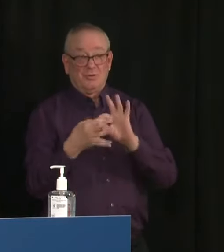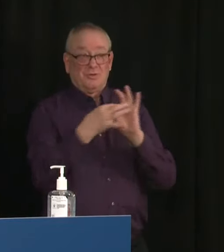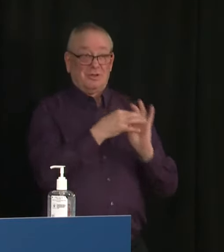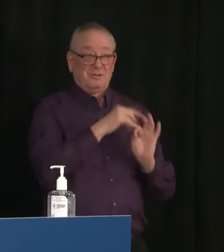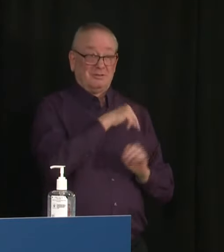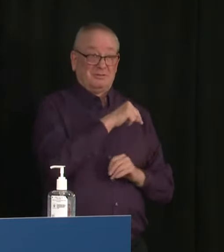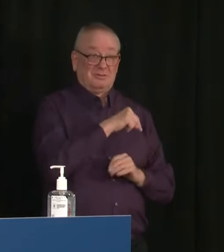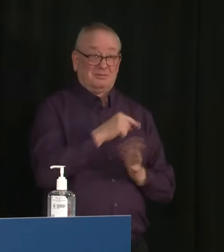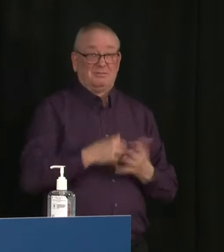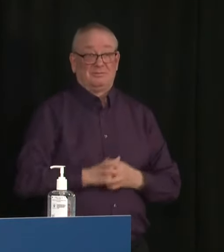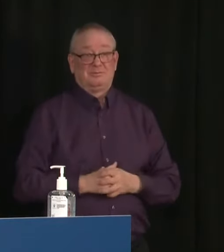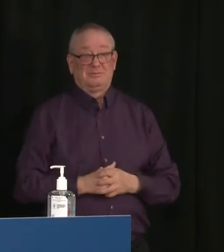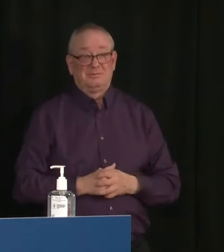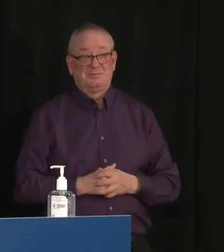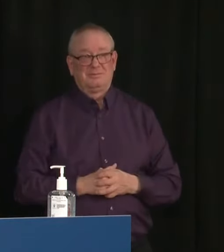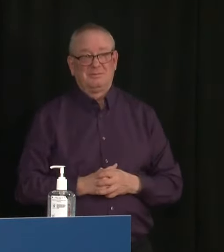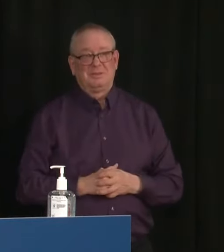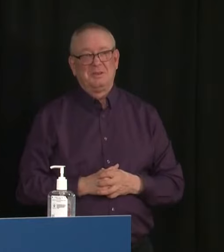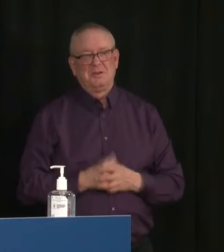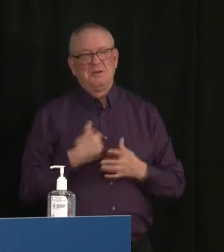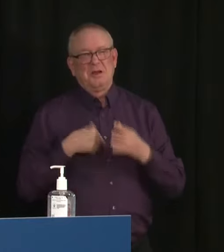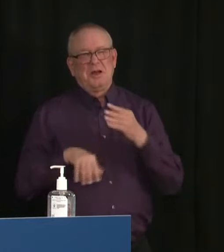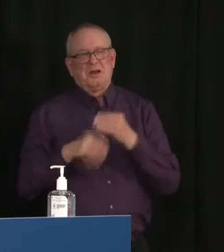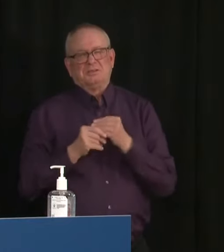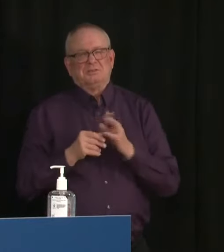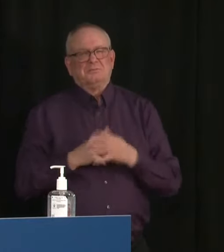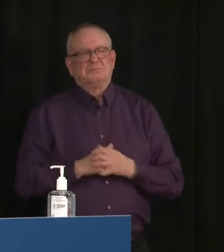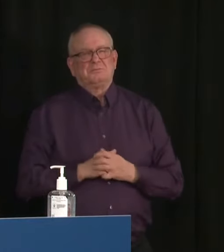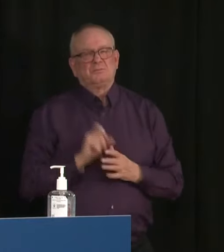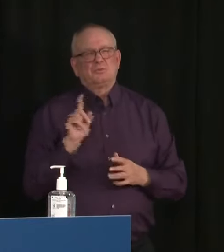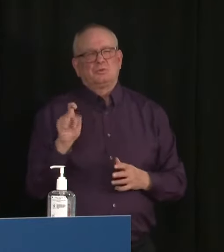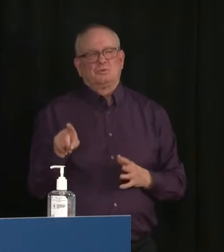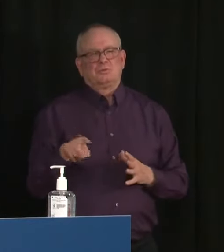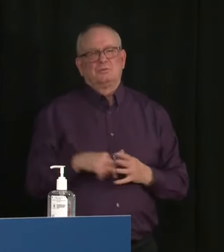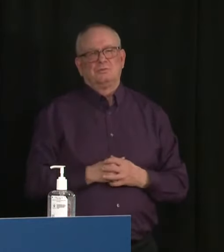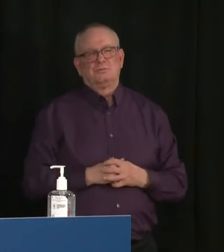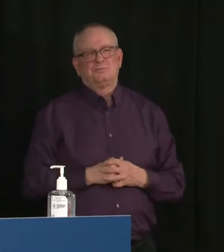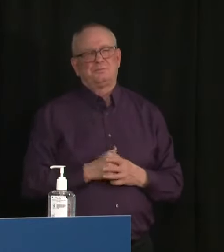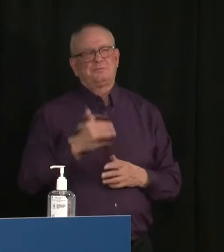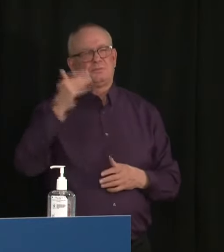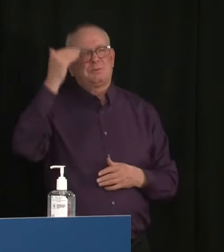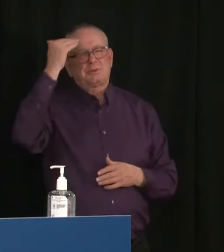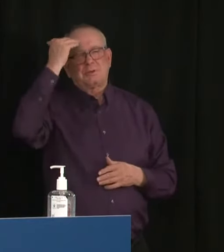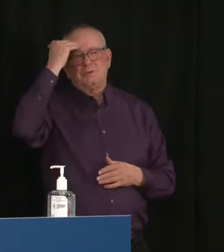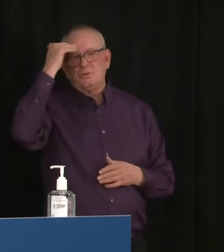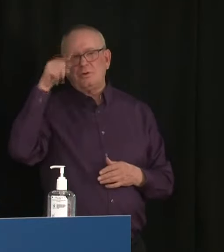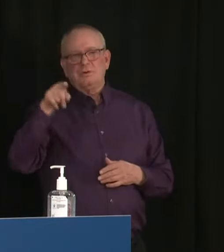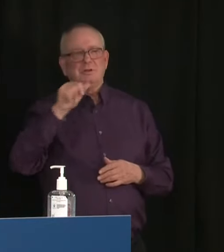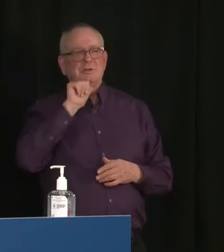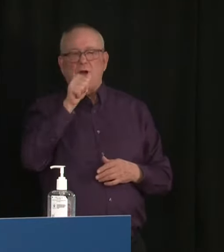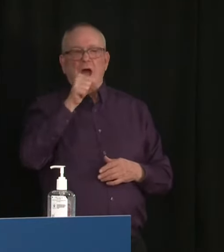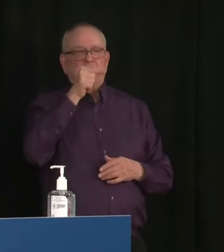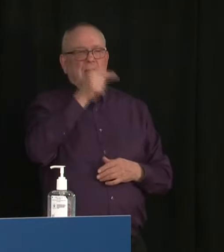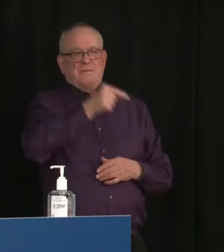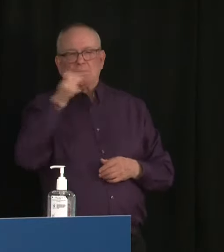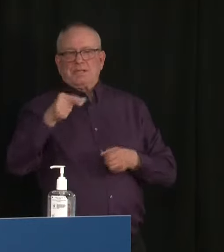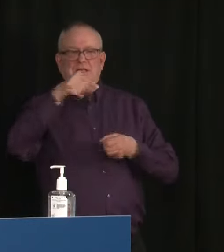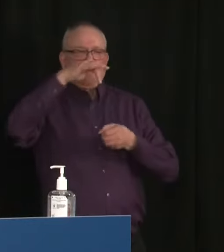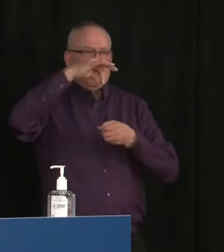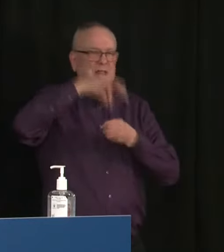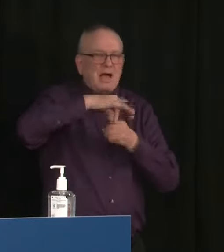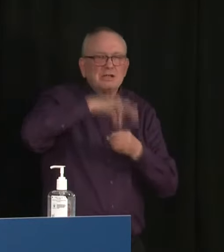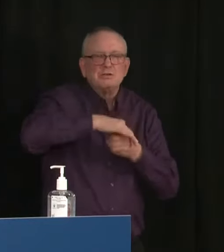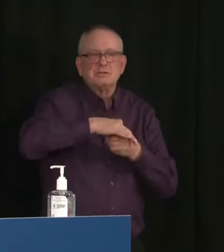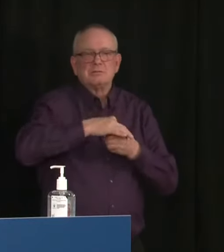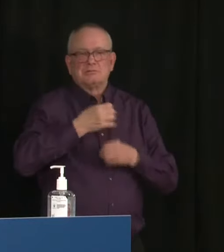follow up on some questions that were asked prior, I recognize that you're not an elected official and you are not the decision maker, but personally, what